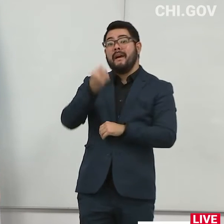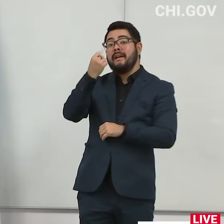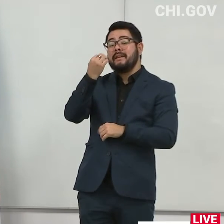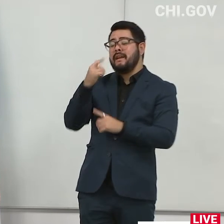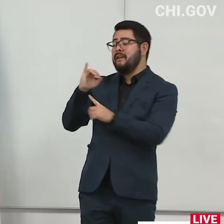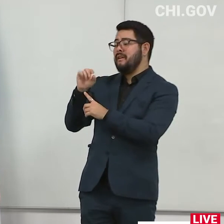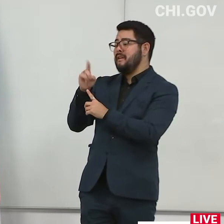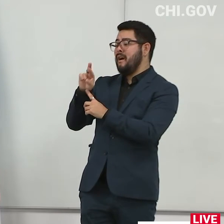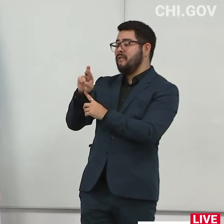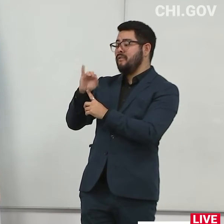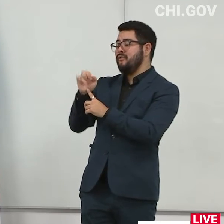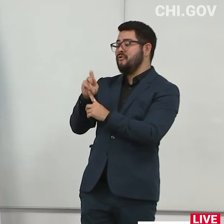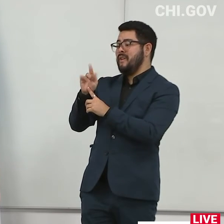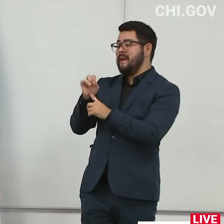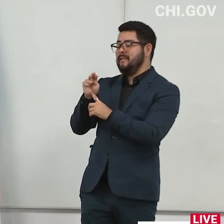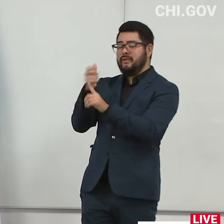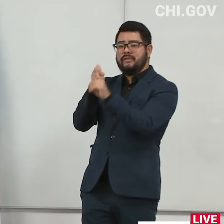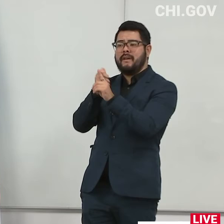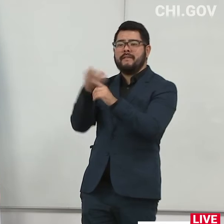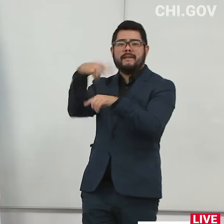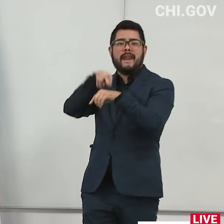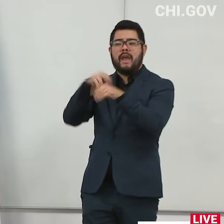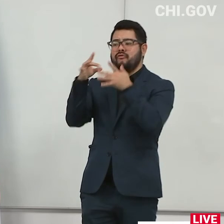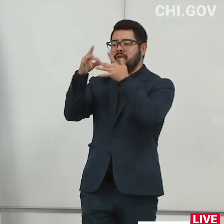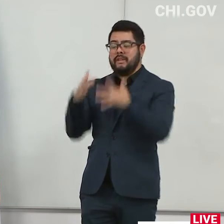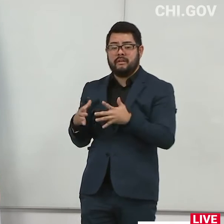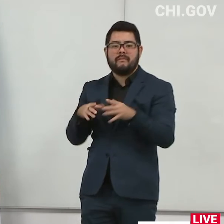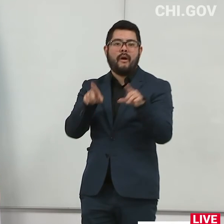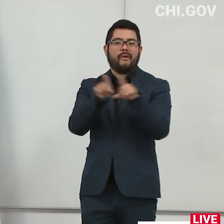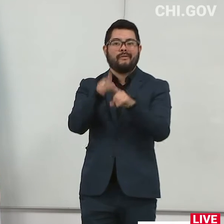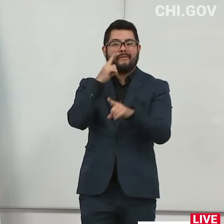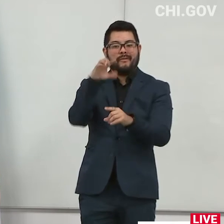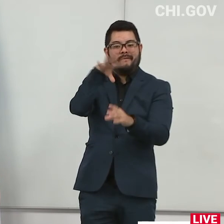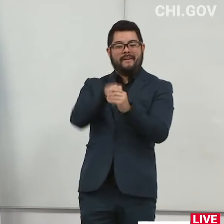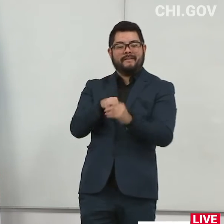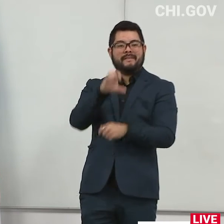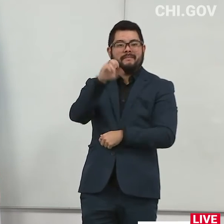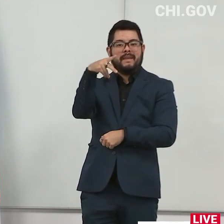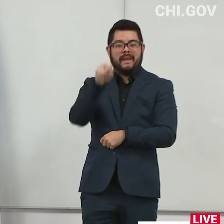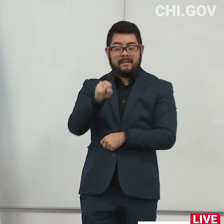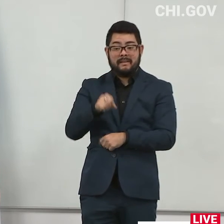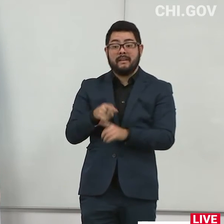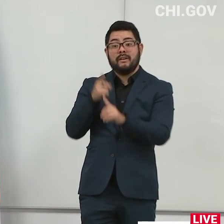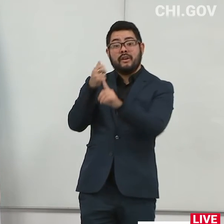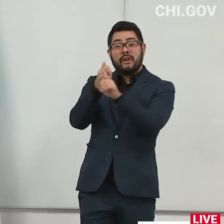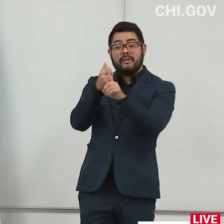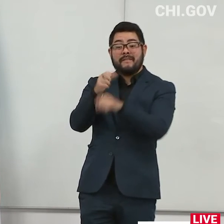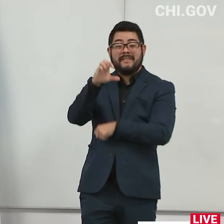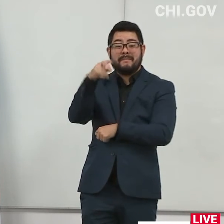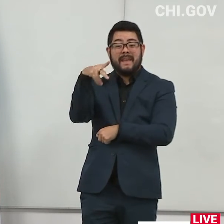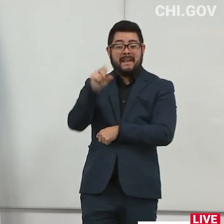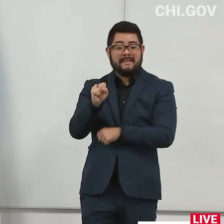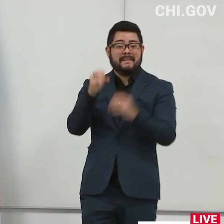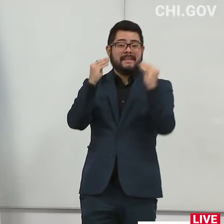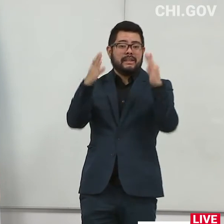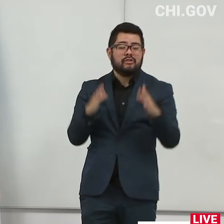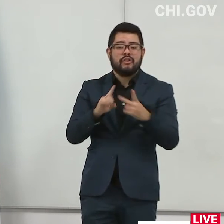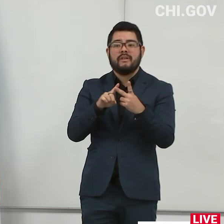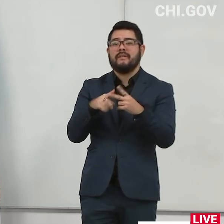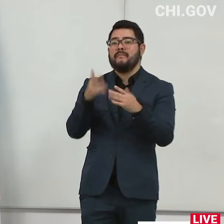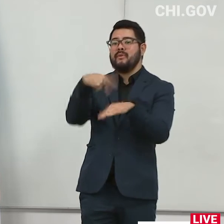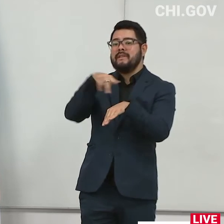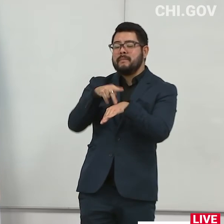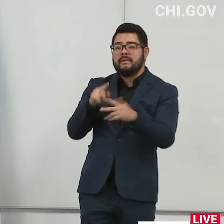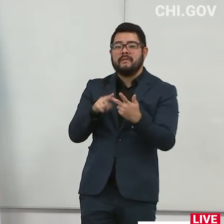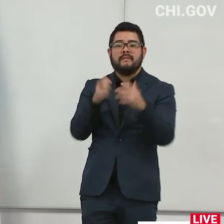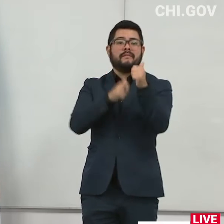right leader for CPS. As a student and graduate of CPS, a CPS teacher, a principal, administrator, and a